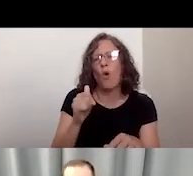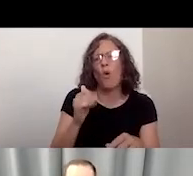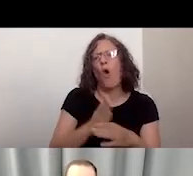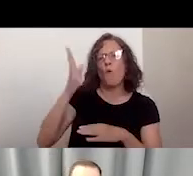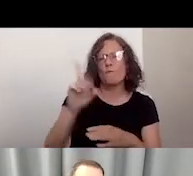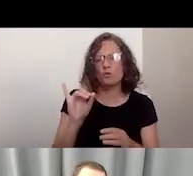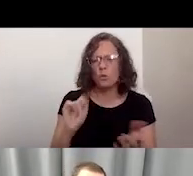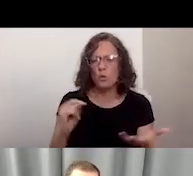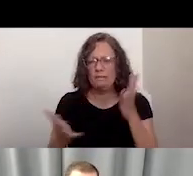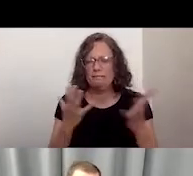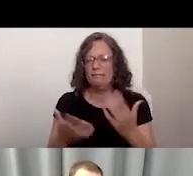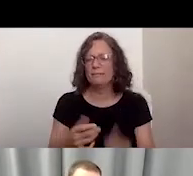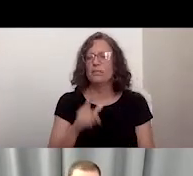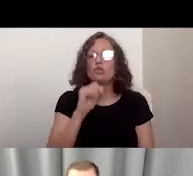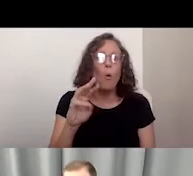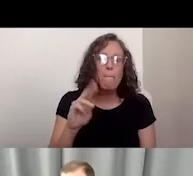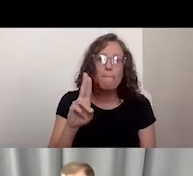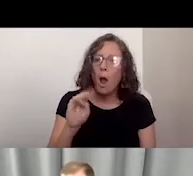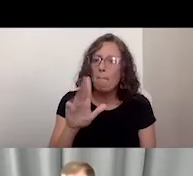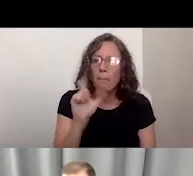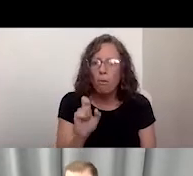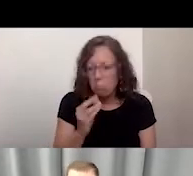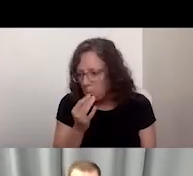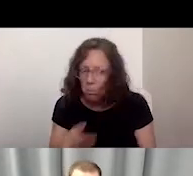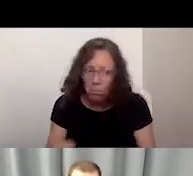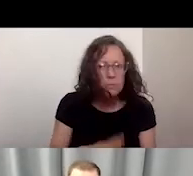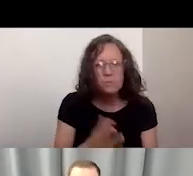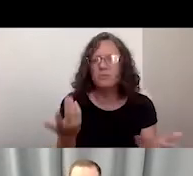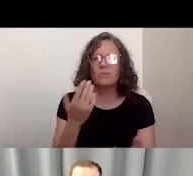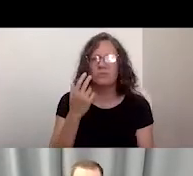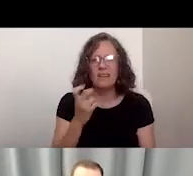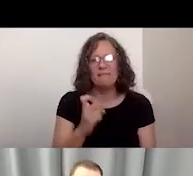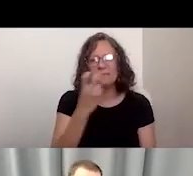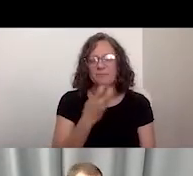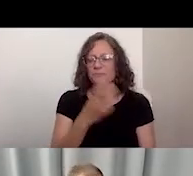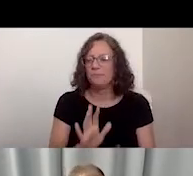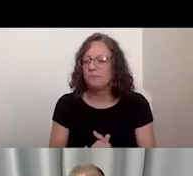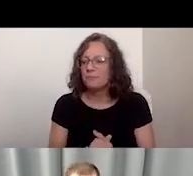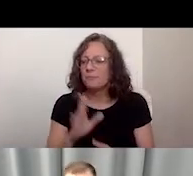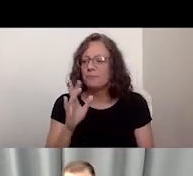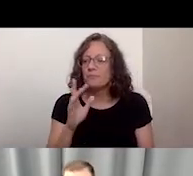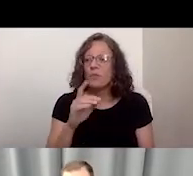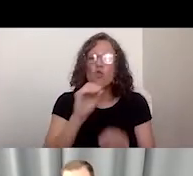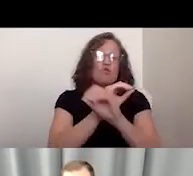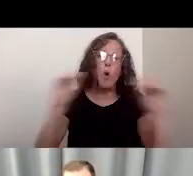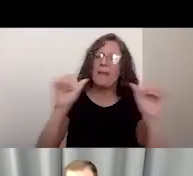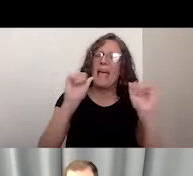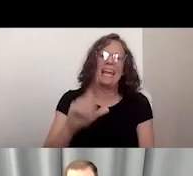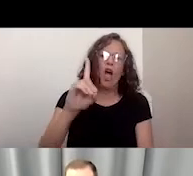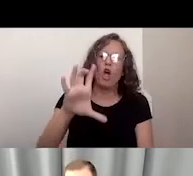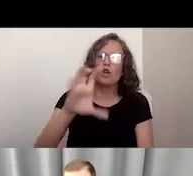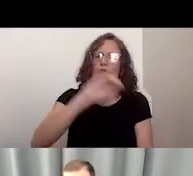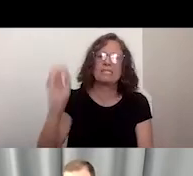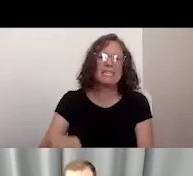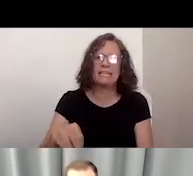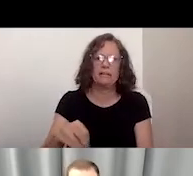normally, and maybe a little bit more slowly than you typically would, but don't overdo it. Also, don't mumble. Just speak